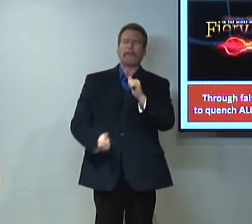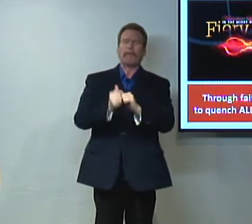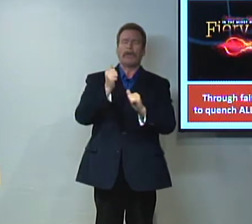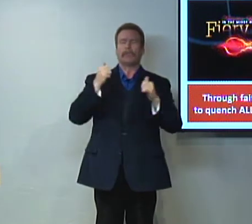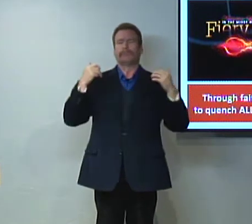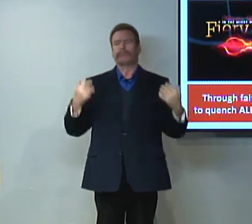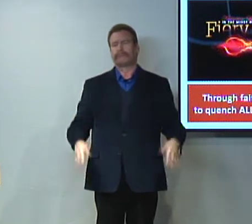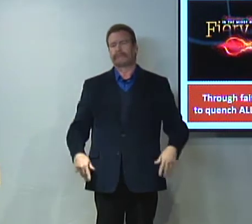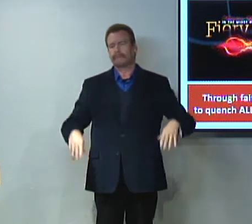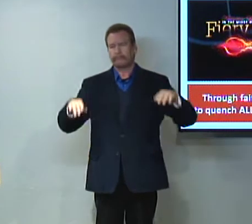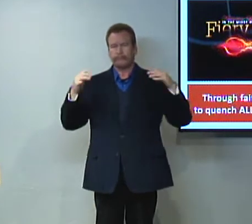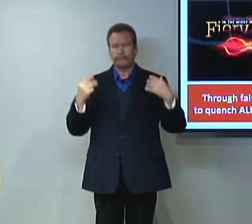Because I want to say that